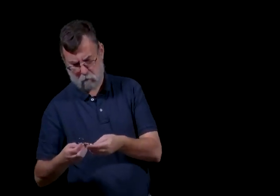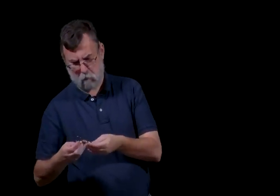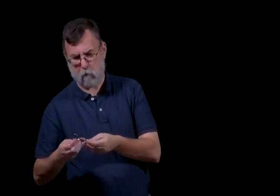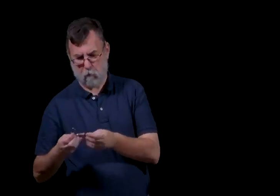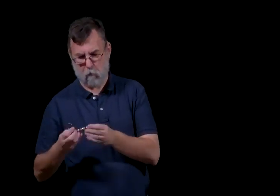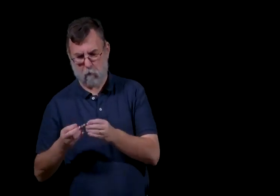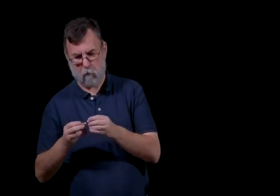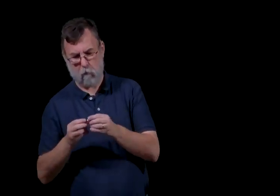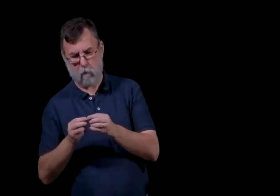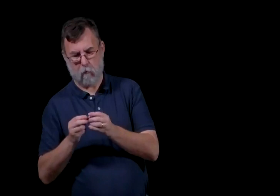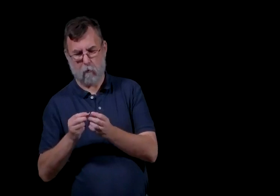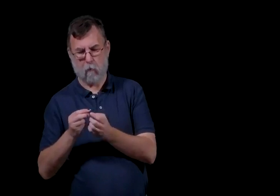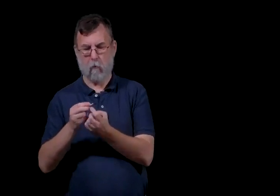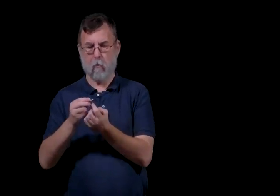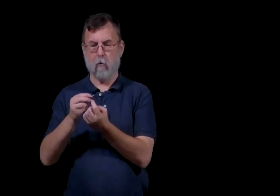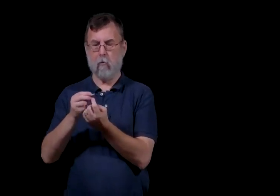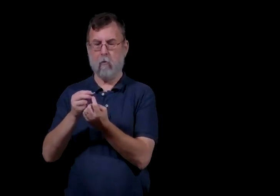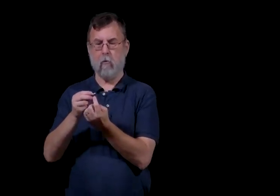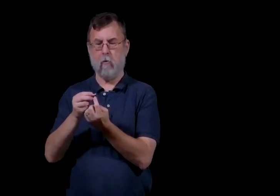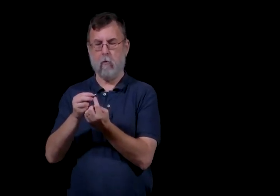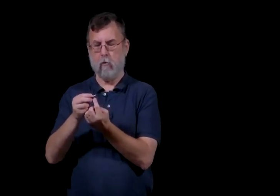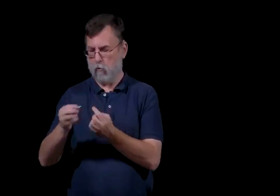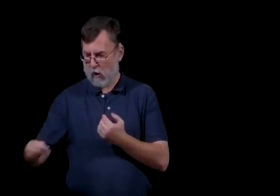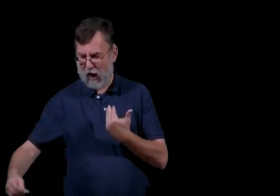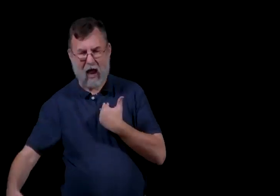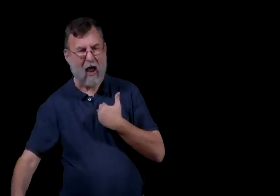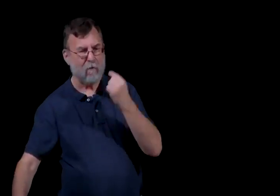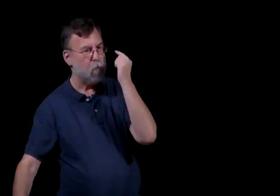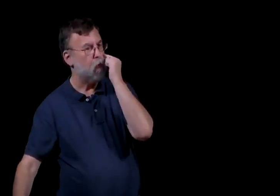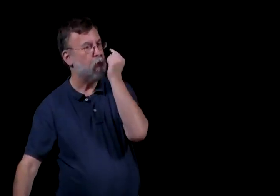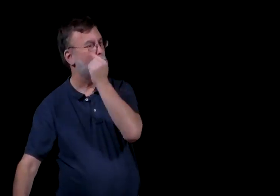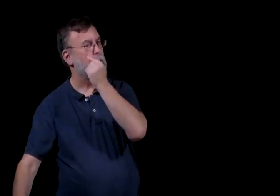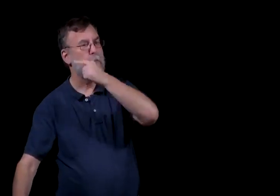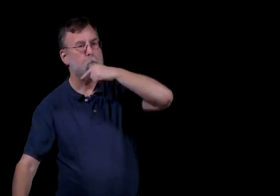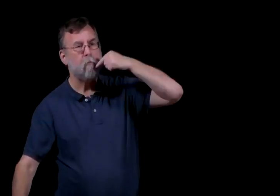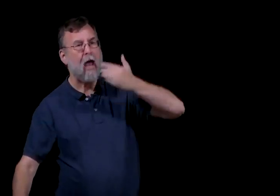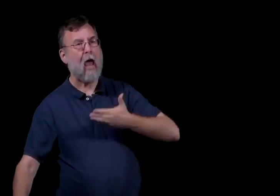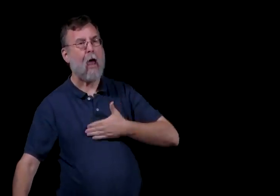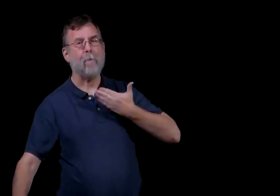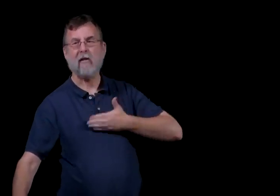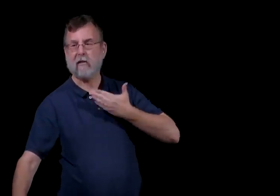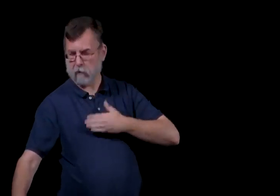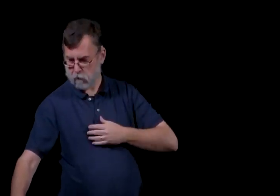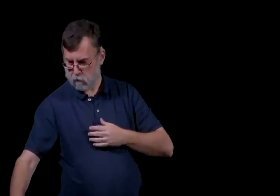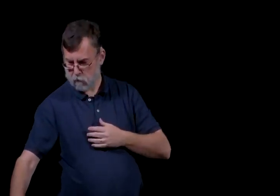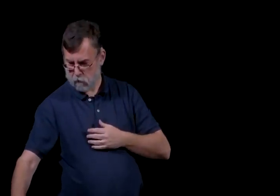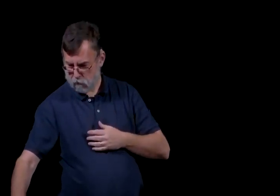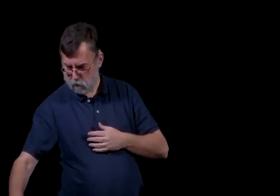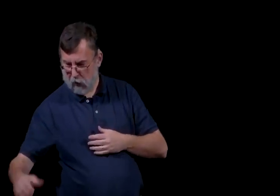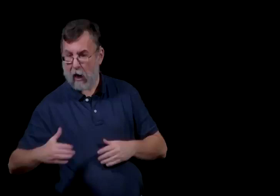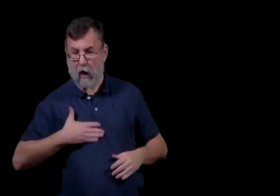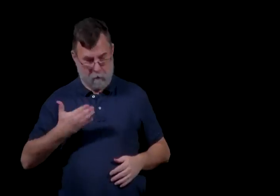Then the next one, is a happy face. It's like an emoji, a happy face.